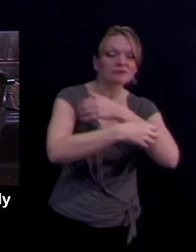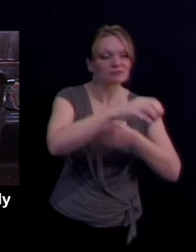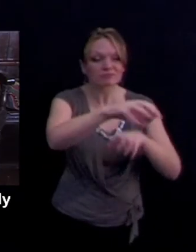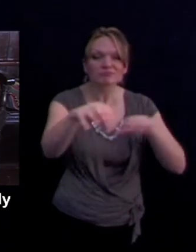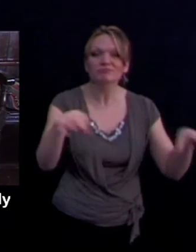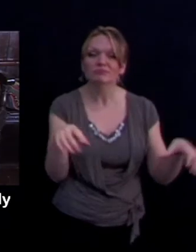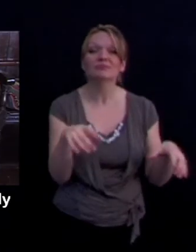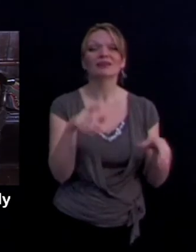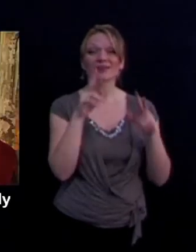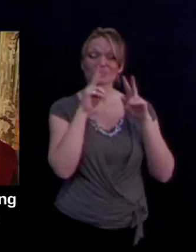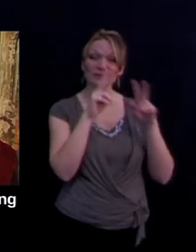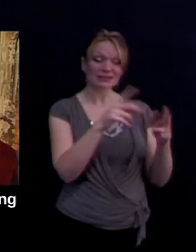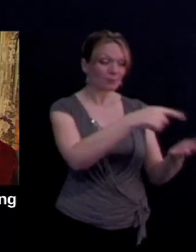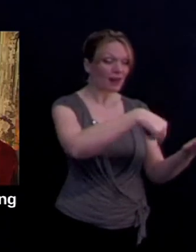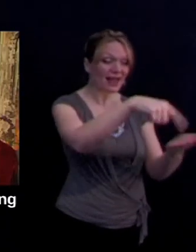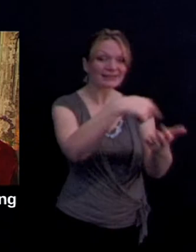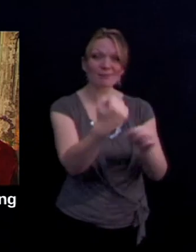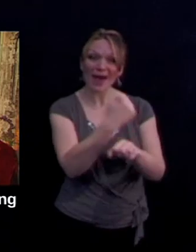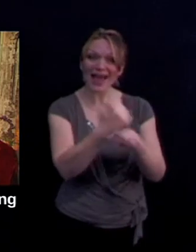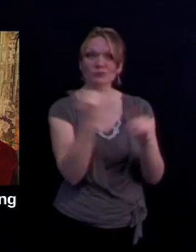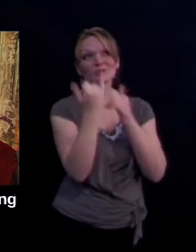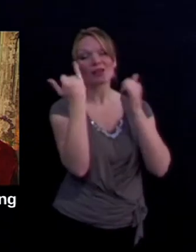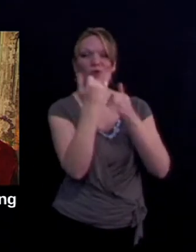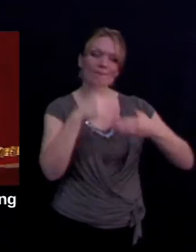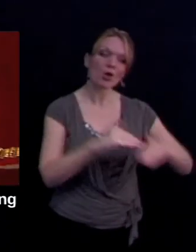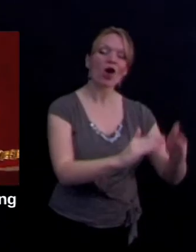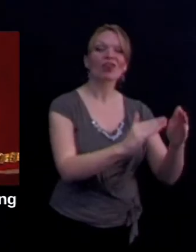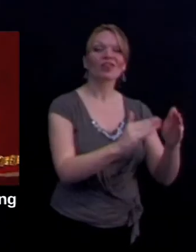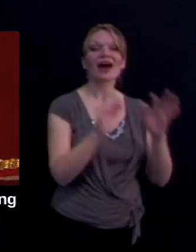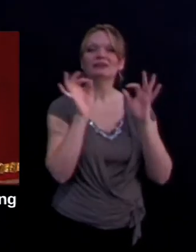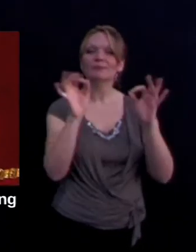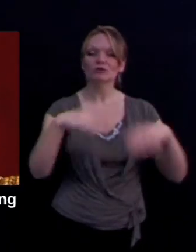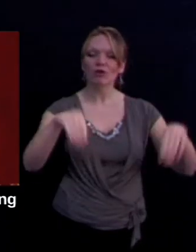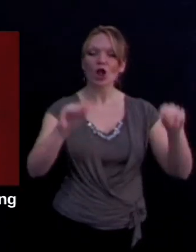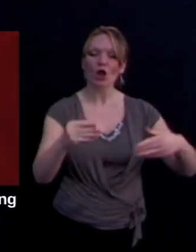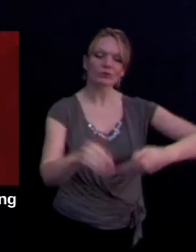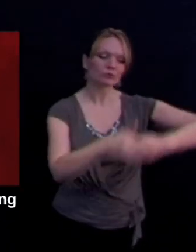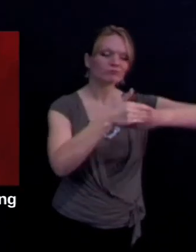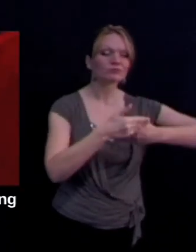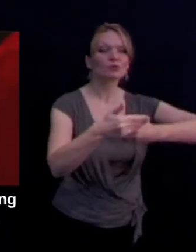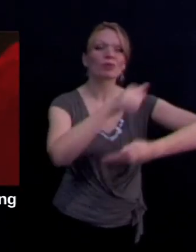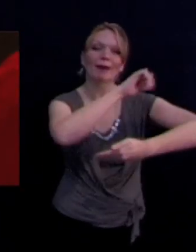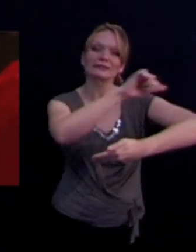made especially to celebrate his birth and a beautifully embroidered bearing cloth to carry him to his baptism.